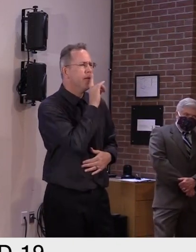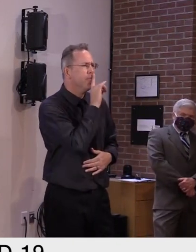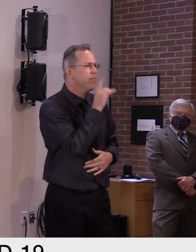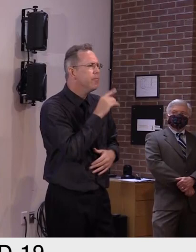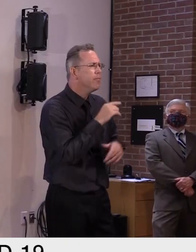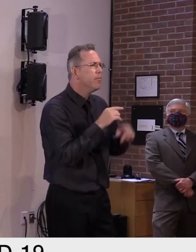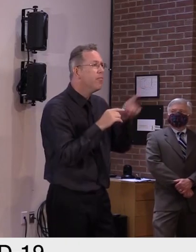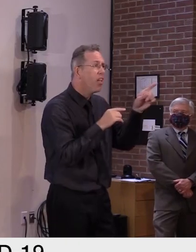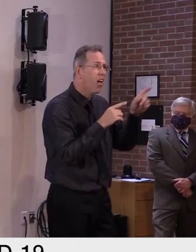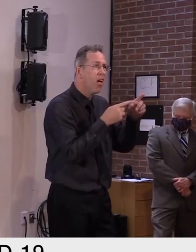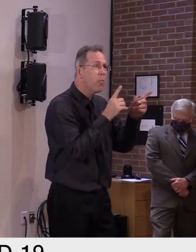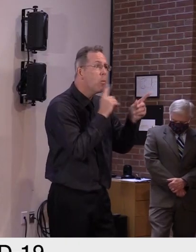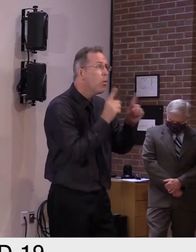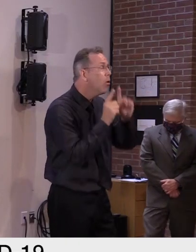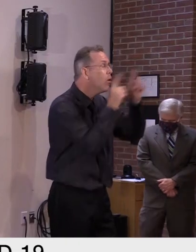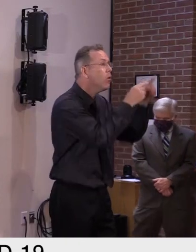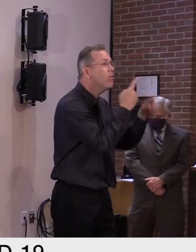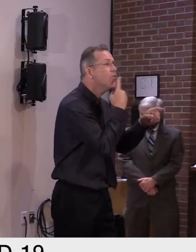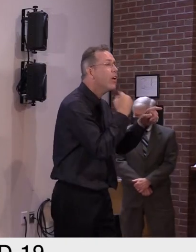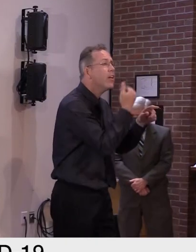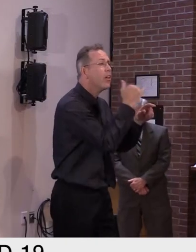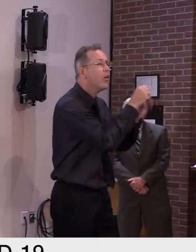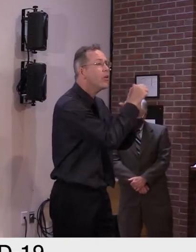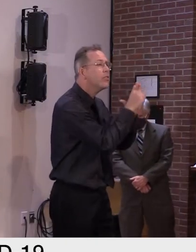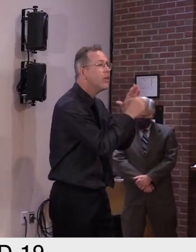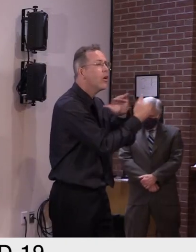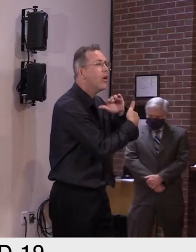Okay. Thank you.